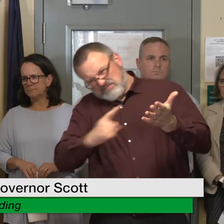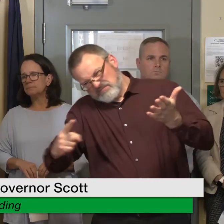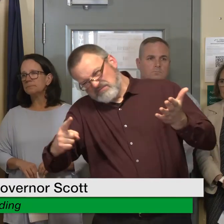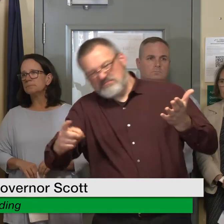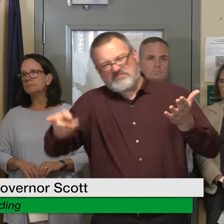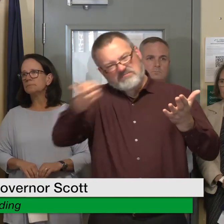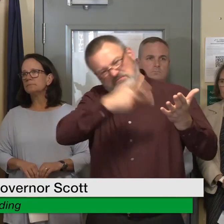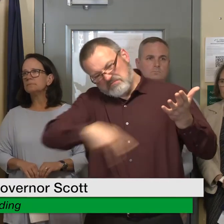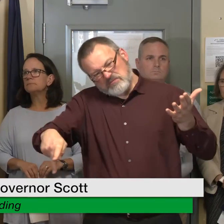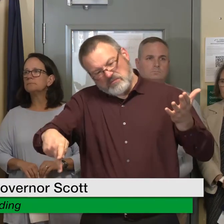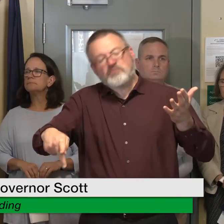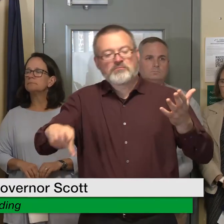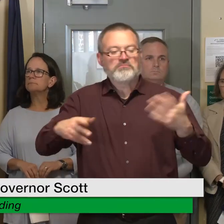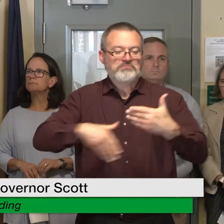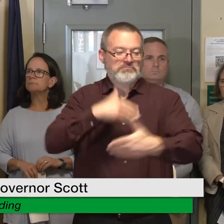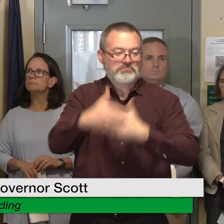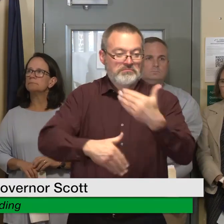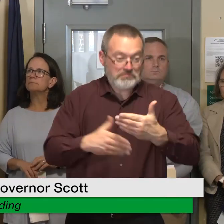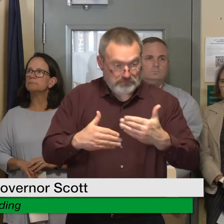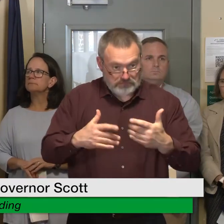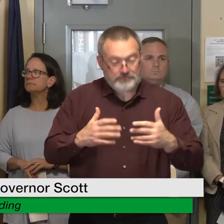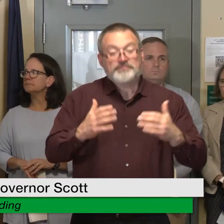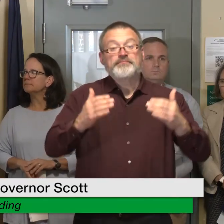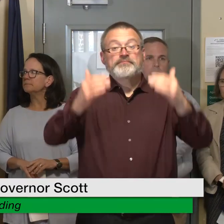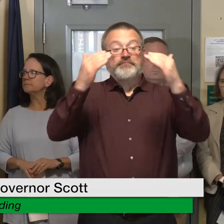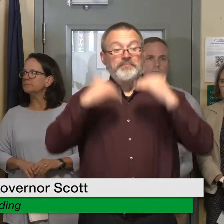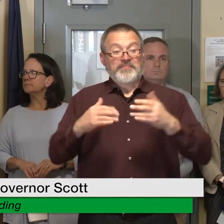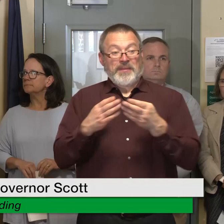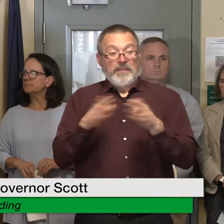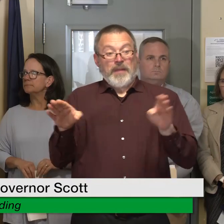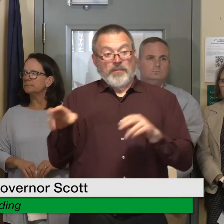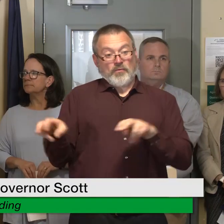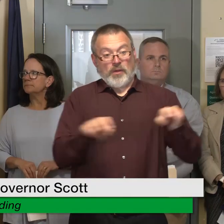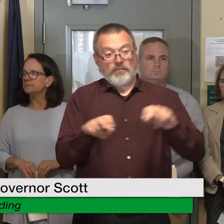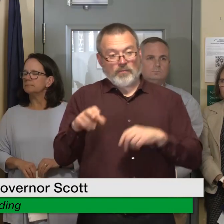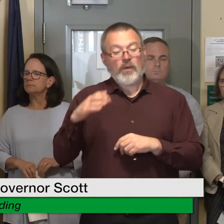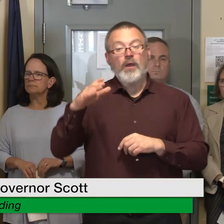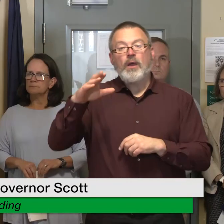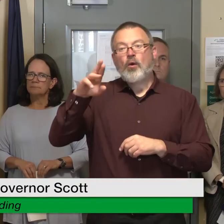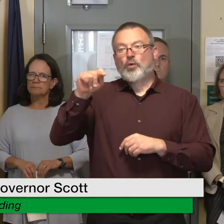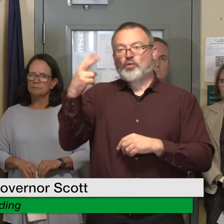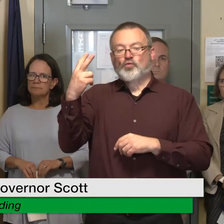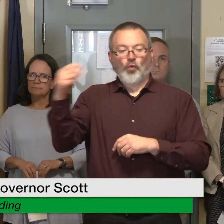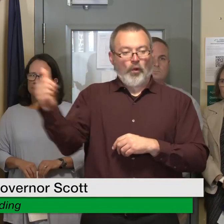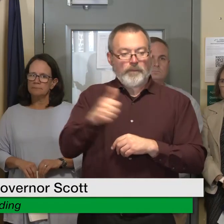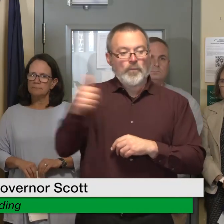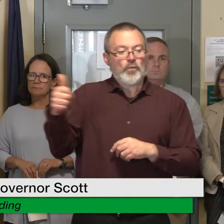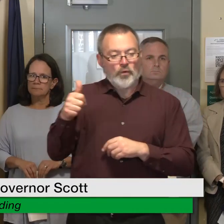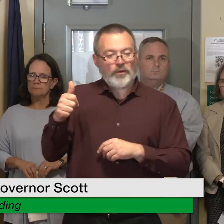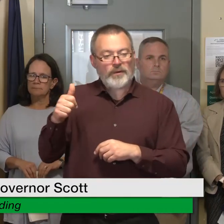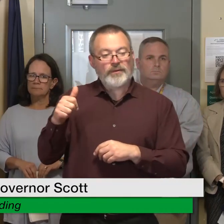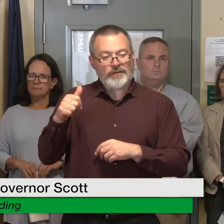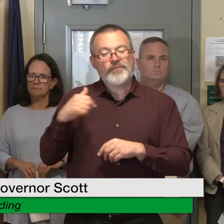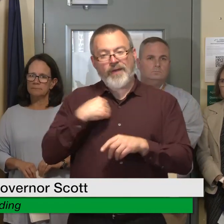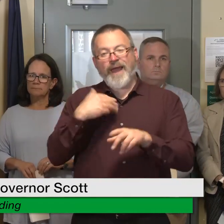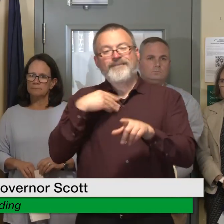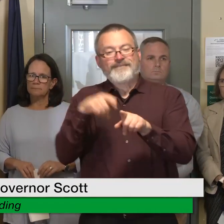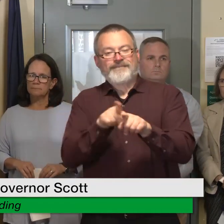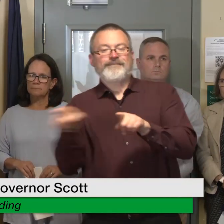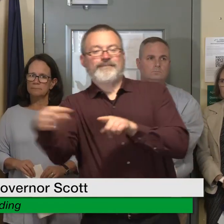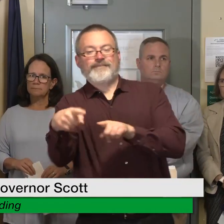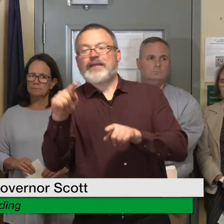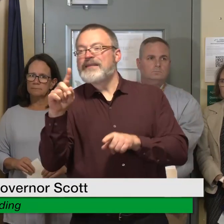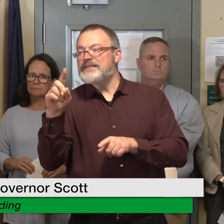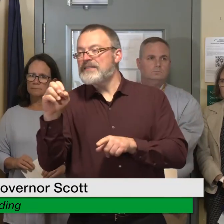Public transit is all back up and running, and the US Route 2 commuter is using Detour. And then obviously